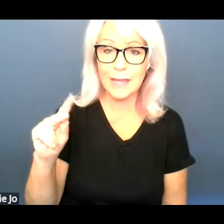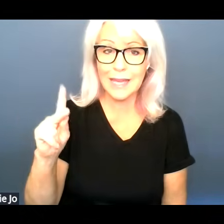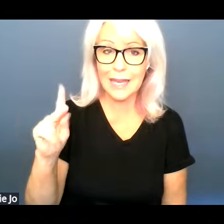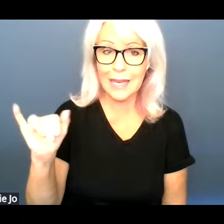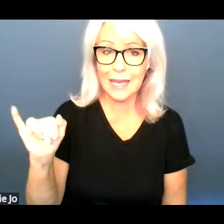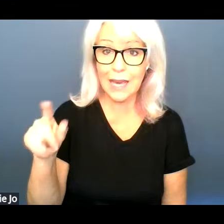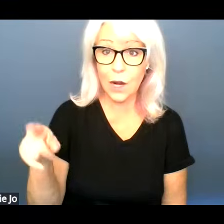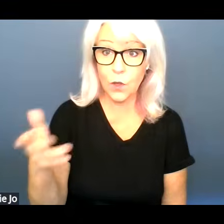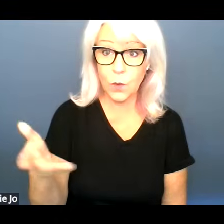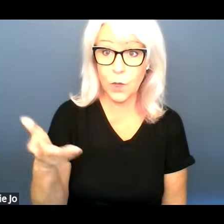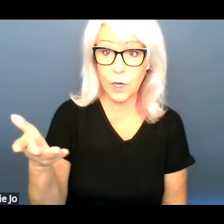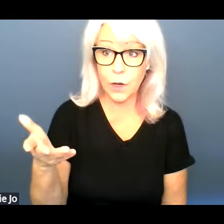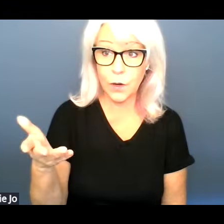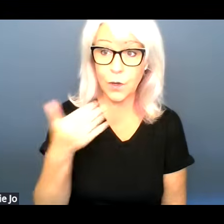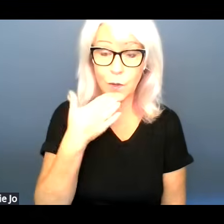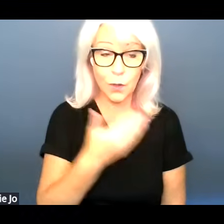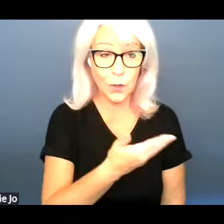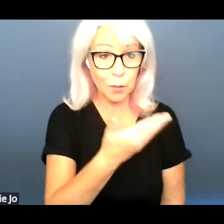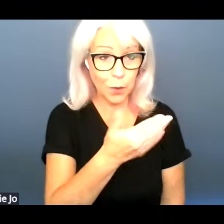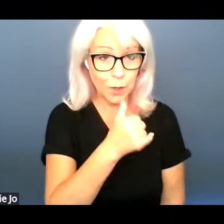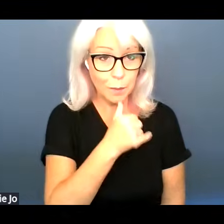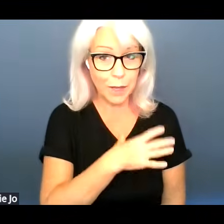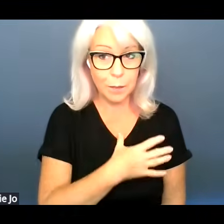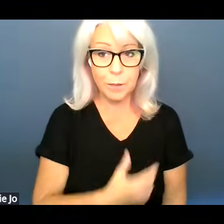Good morning, ma'am. Morning.